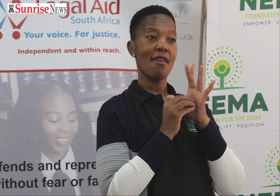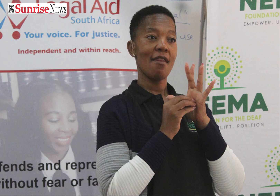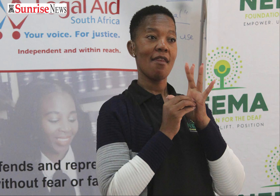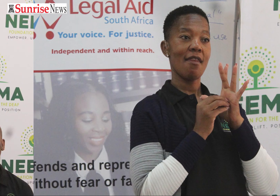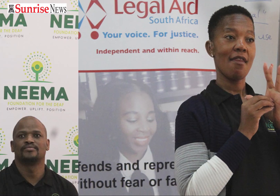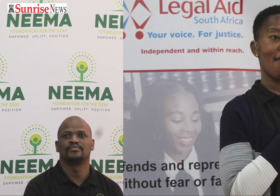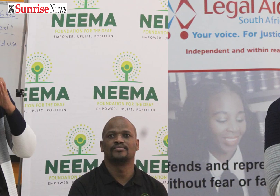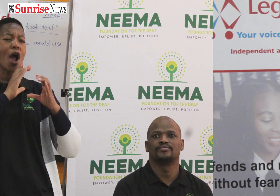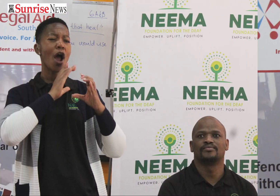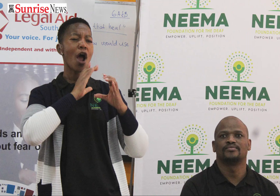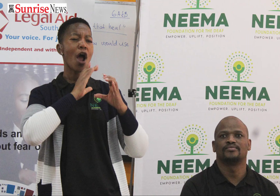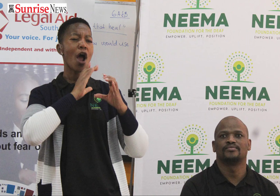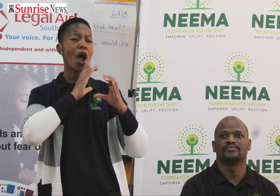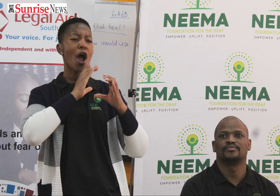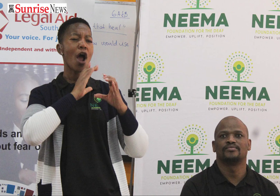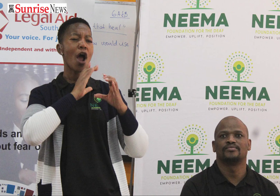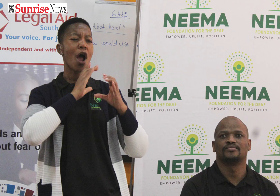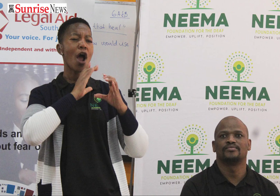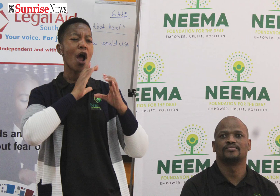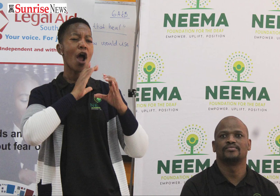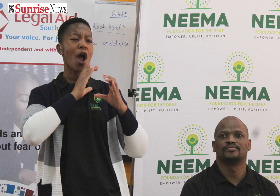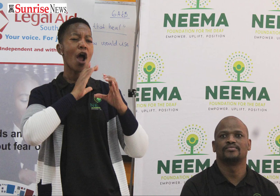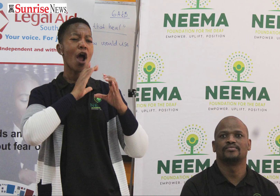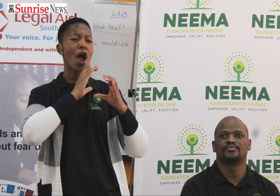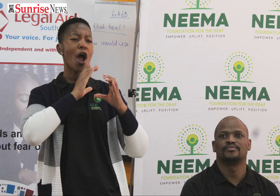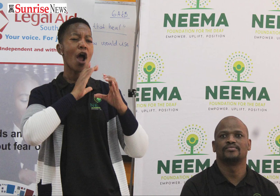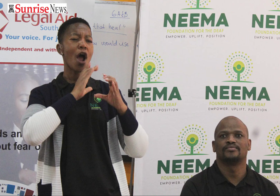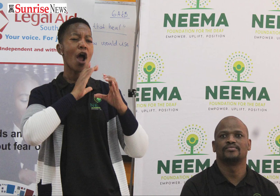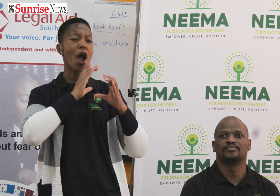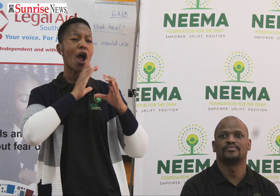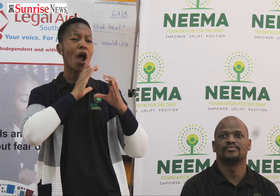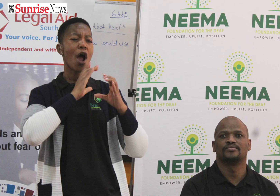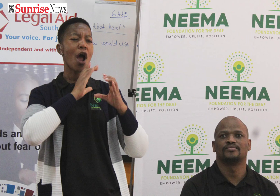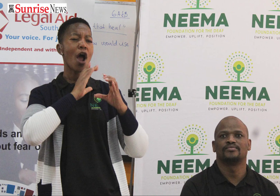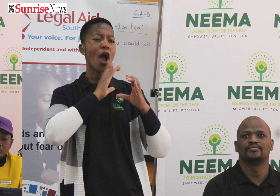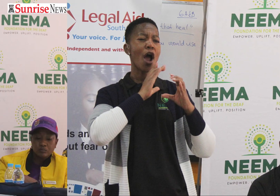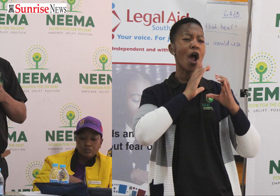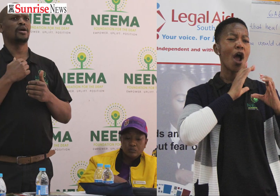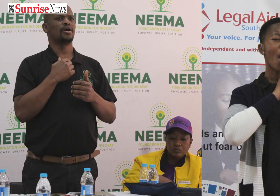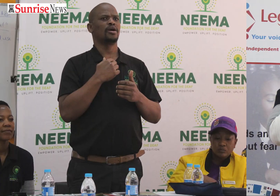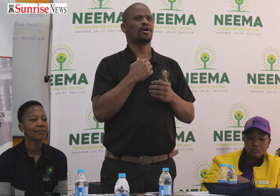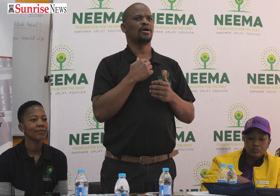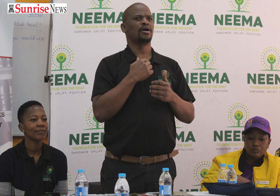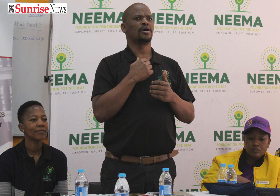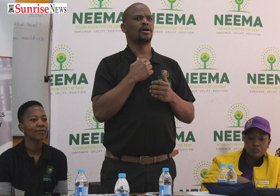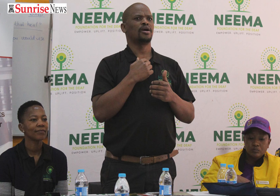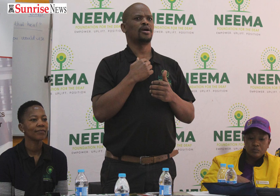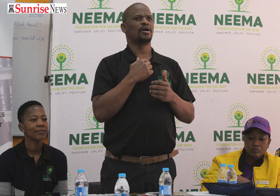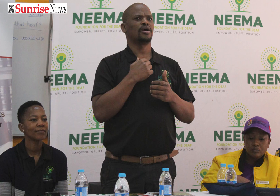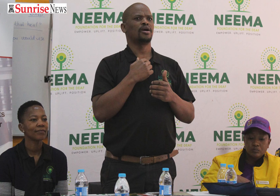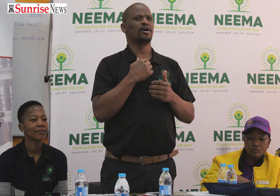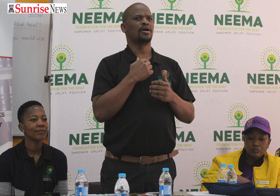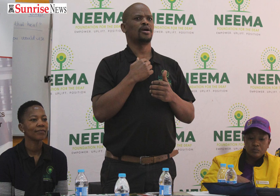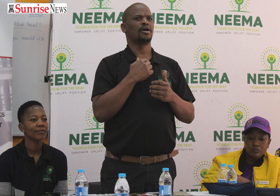but we're saying that you've got a human right to ensure that you get access to services. Sign language has been made